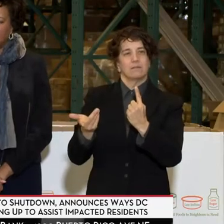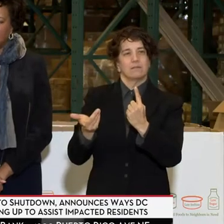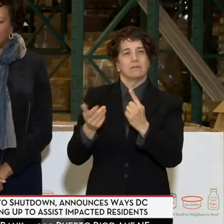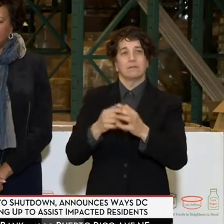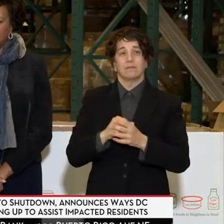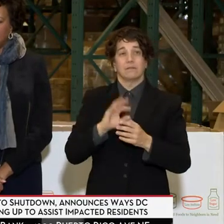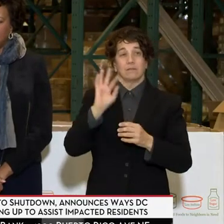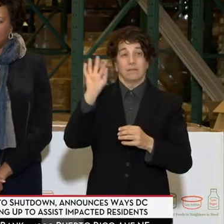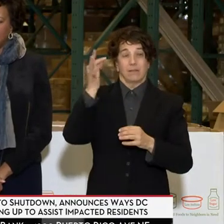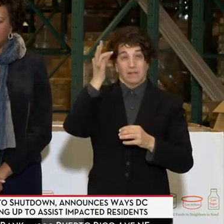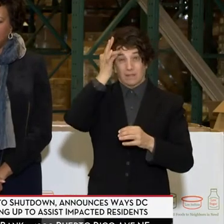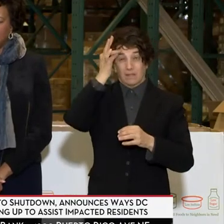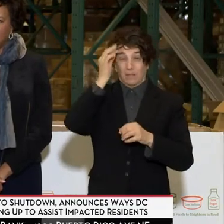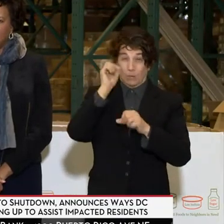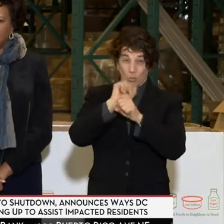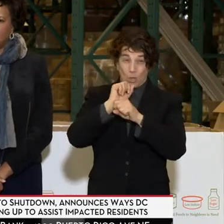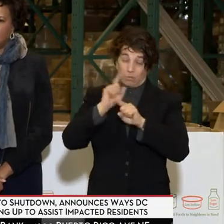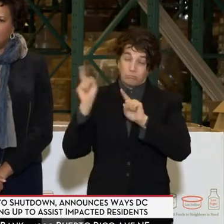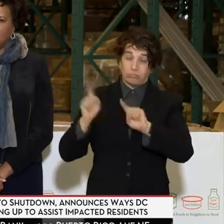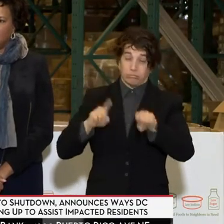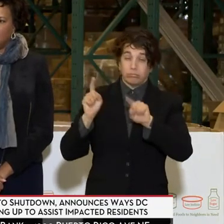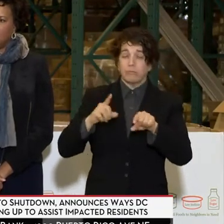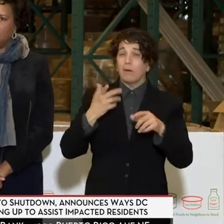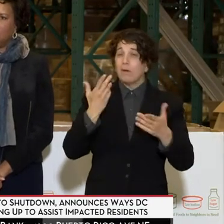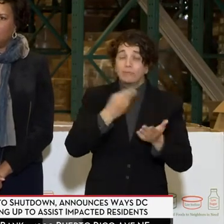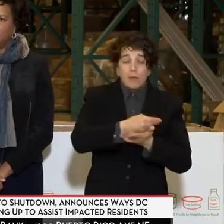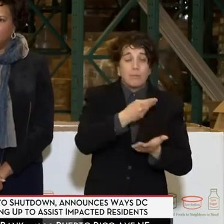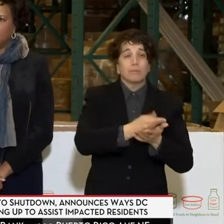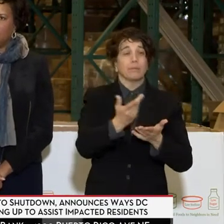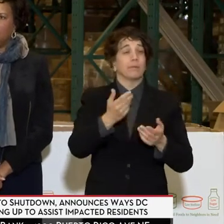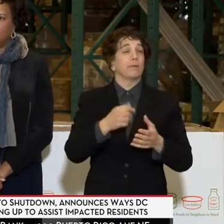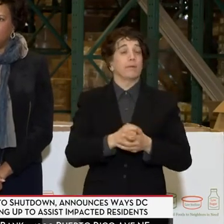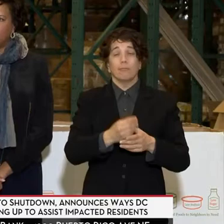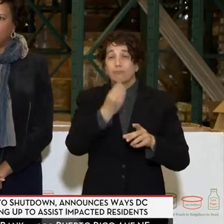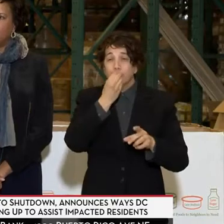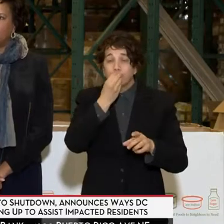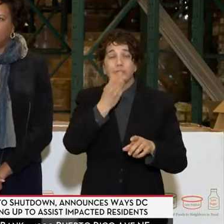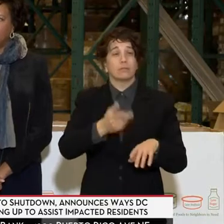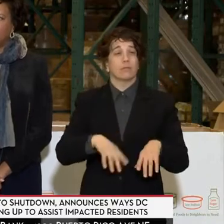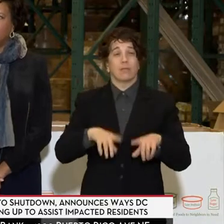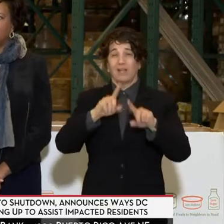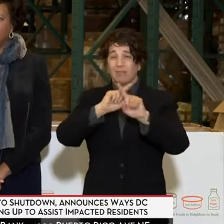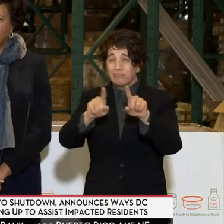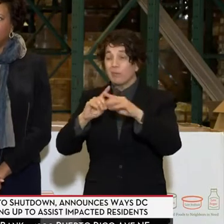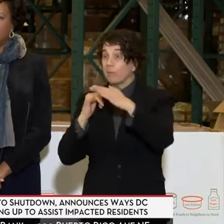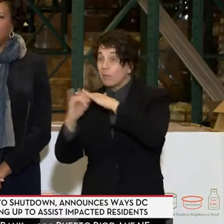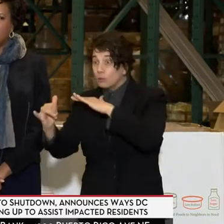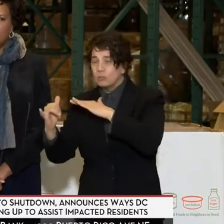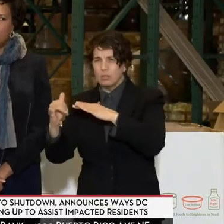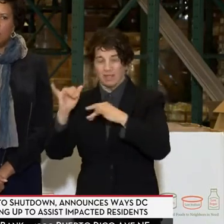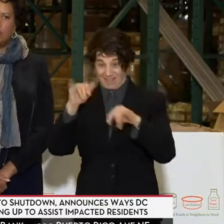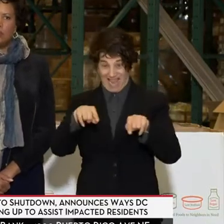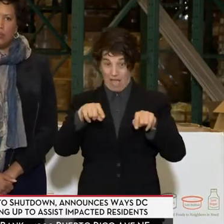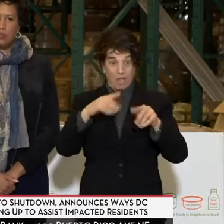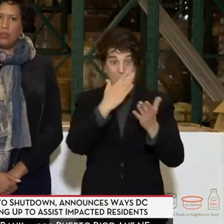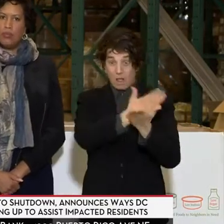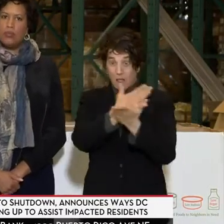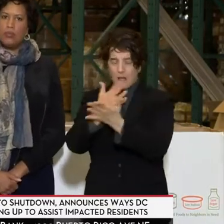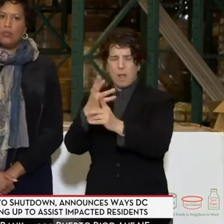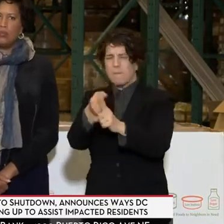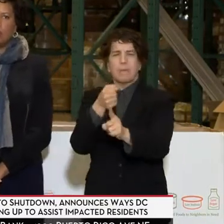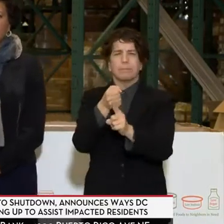are not here, everything is affected, from our